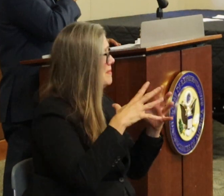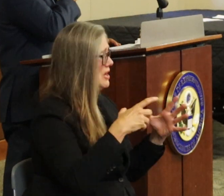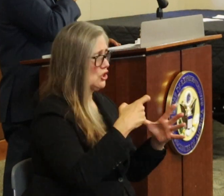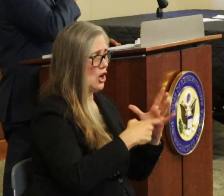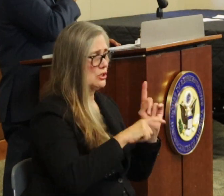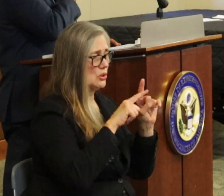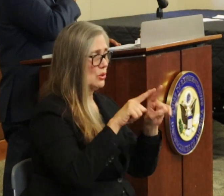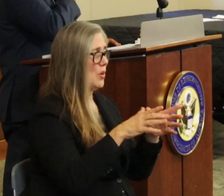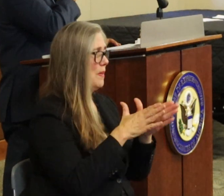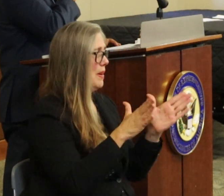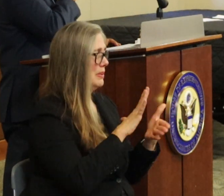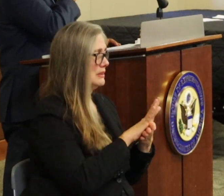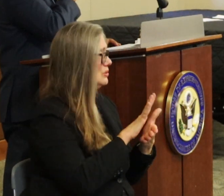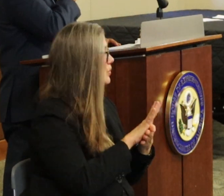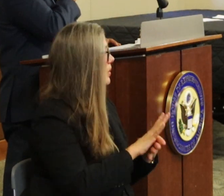costs to attend a public school.